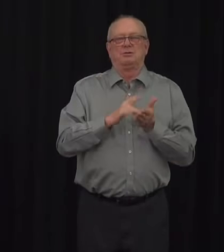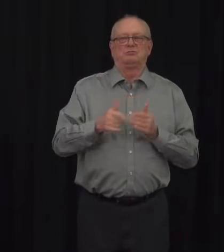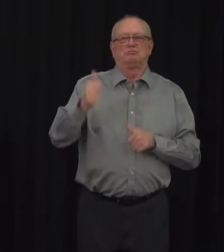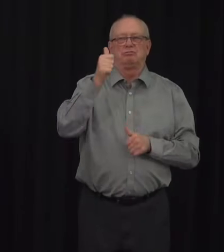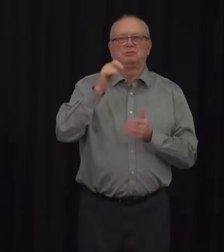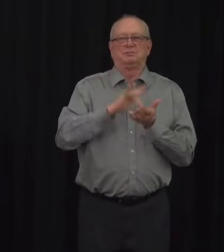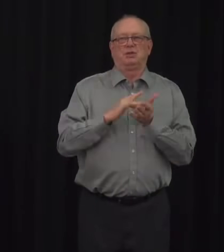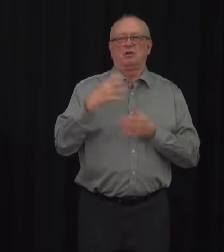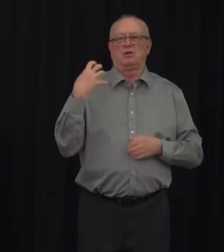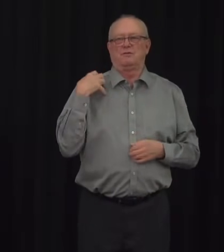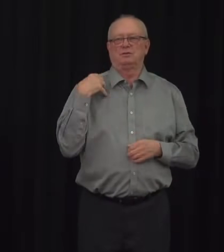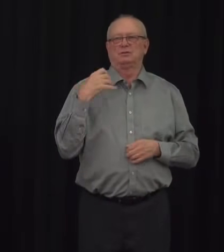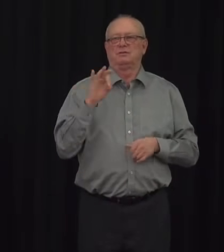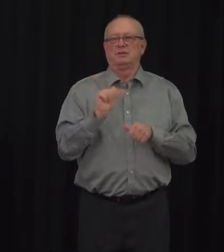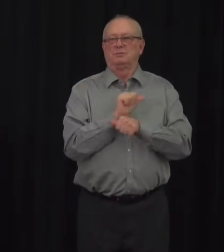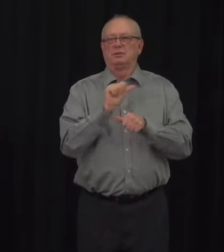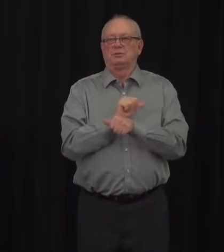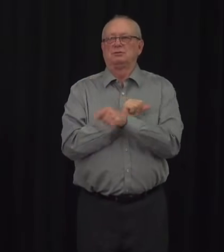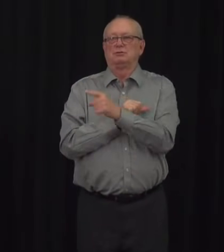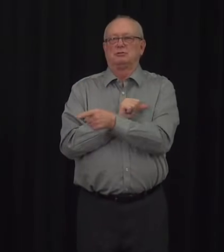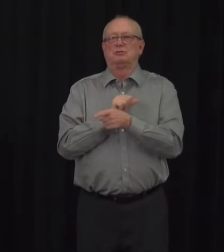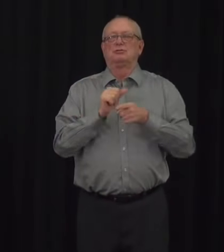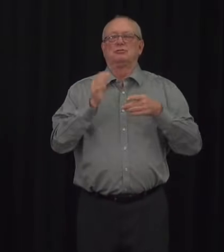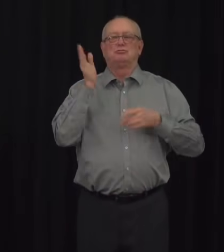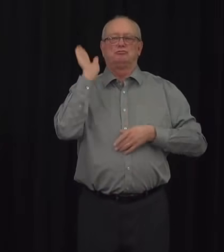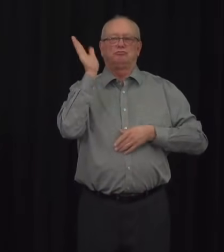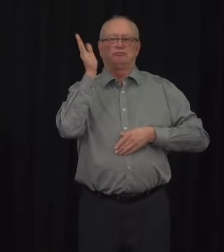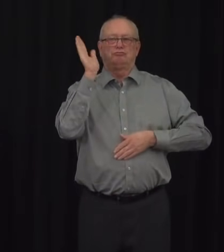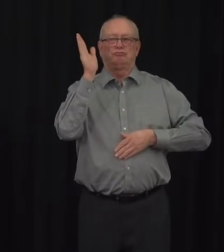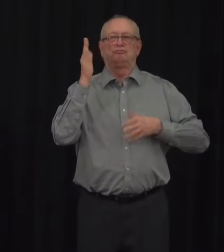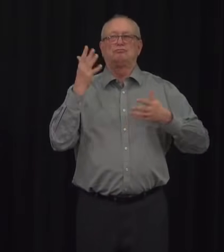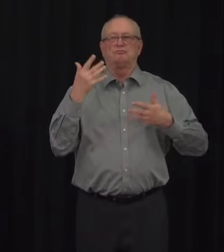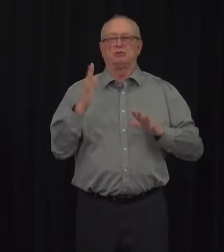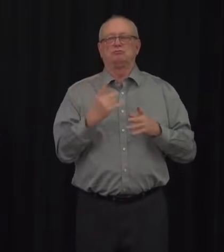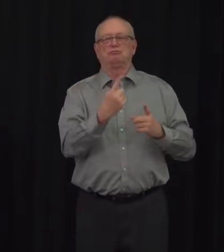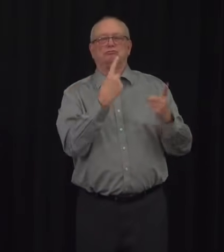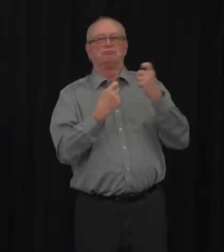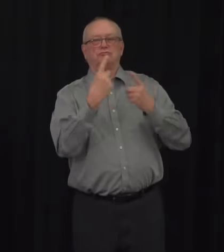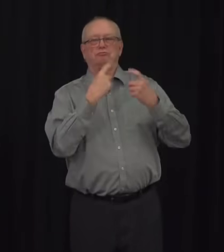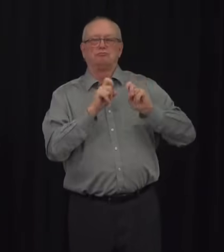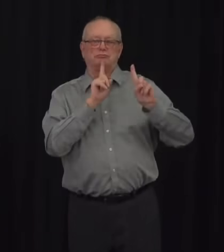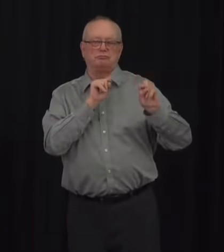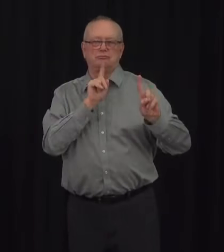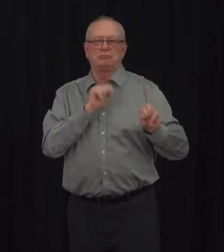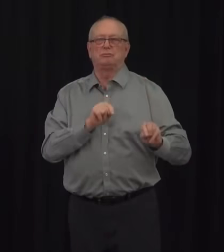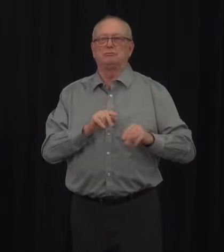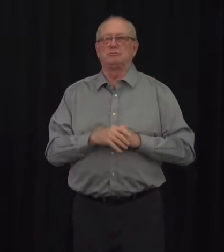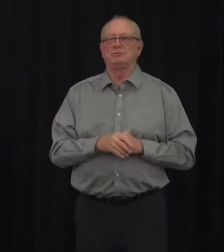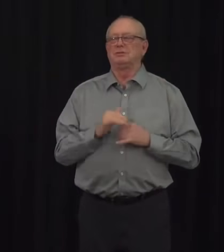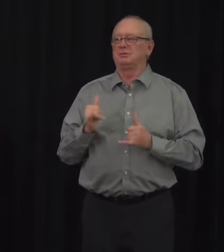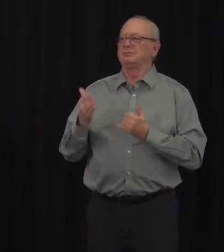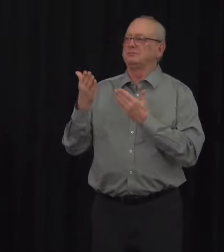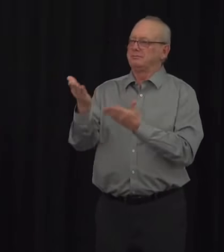will provide an update and then we'll open the floor to questions. I'll now turn it over to Dr. Hinshaw.